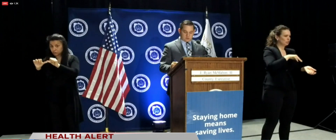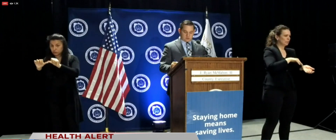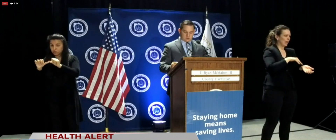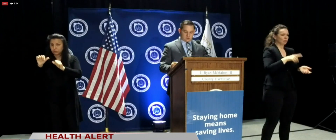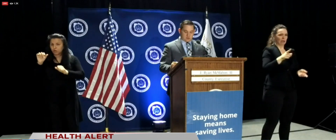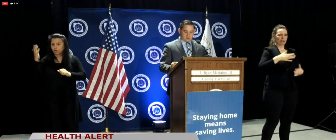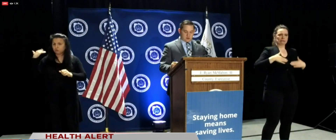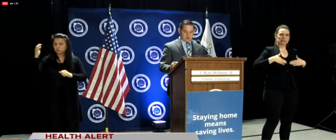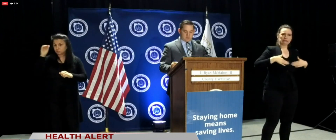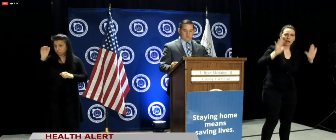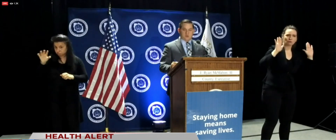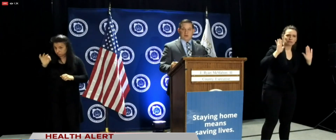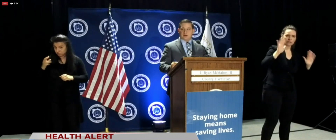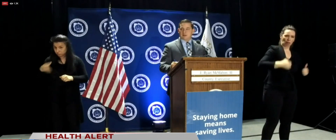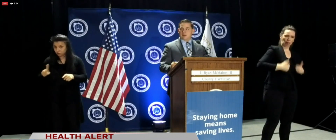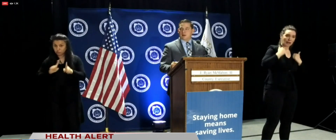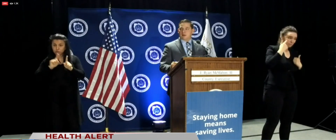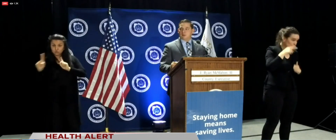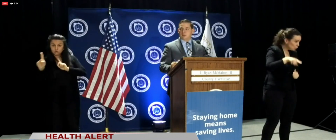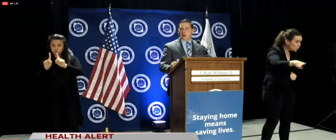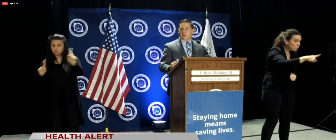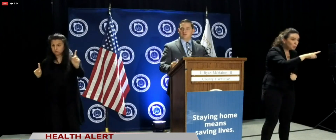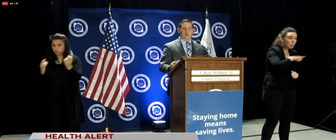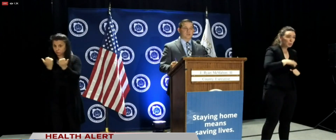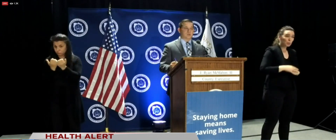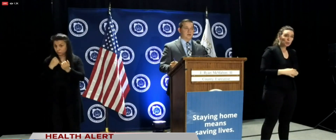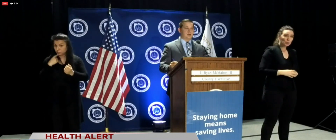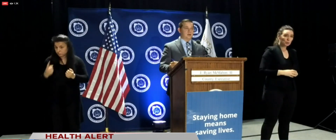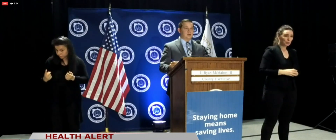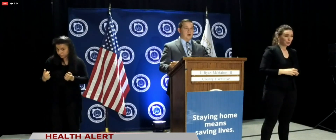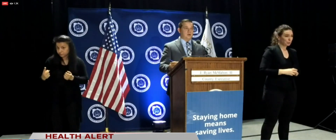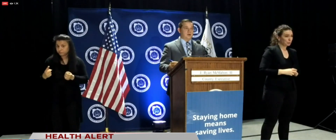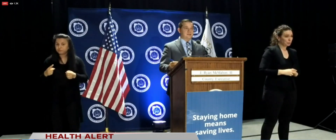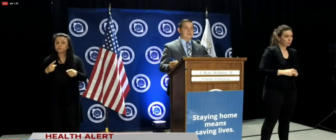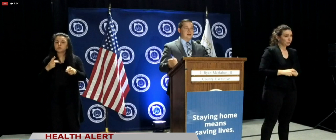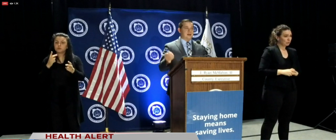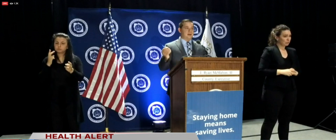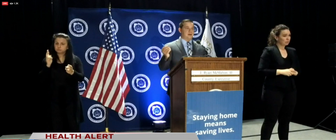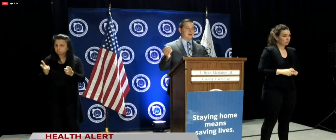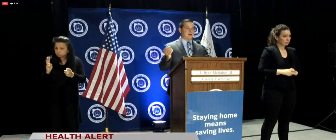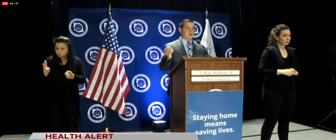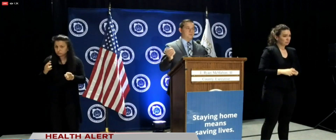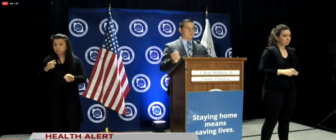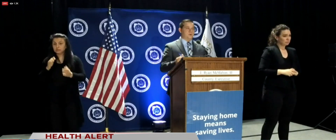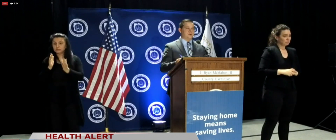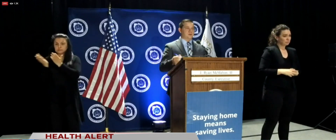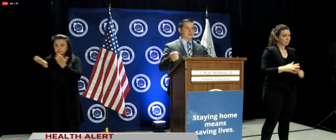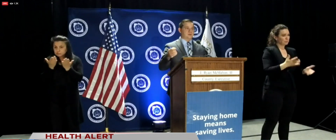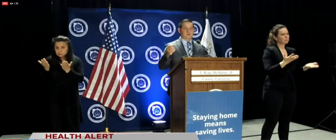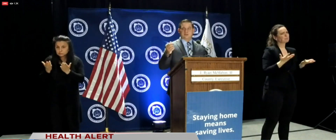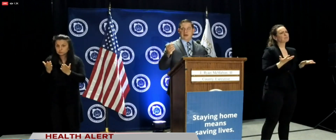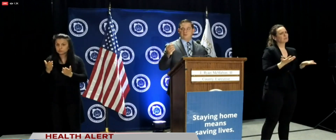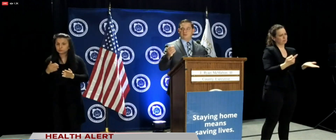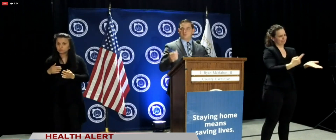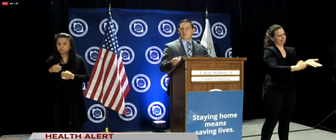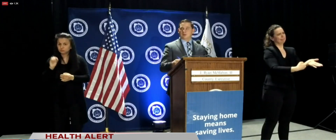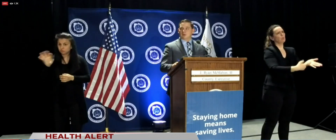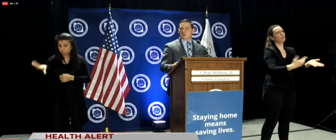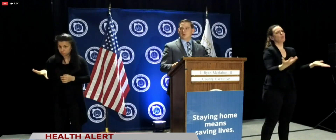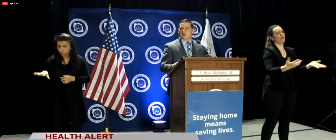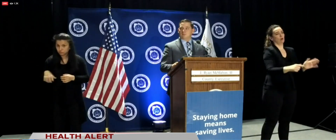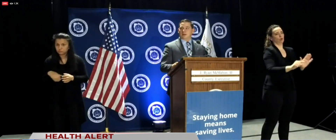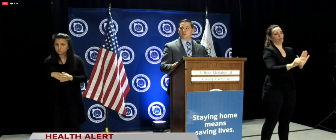social distancing. These grades on Unicast fluctuate. Our grade today, I know people are starting to really dive